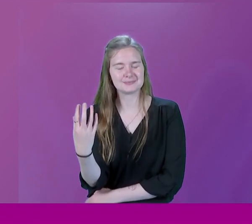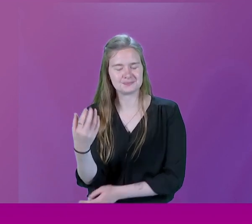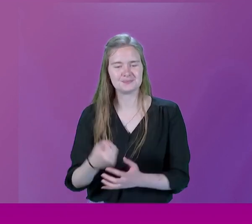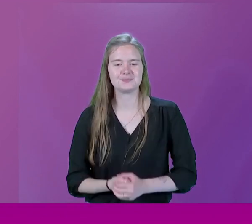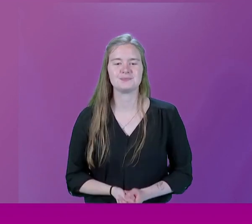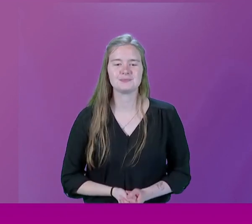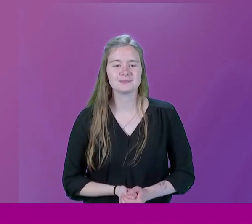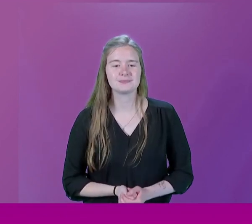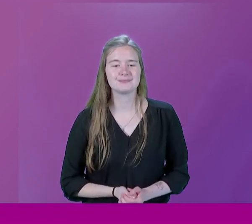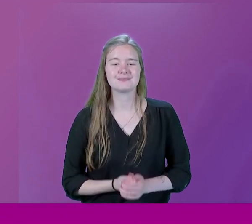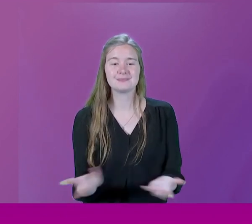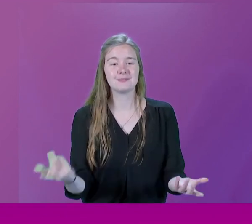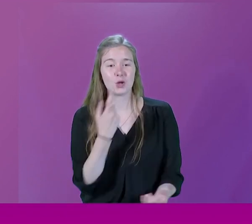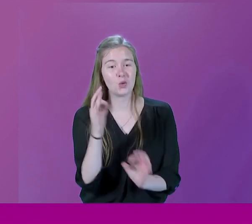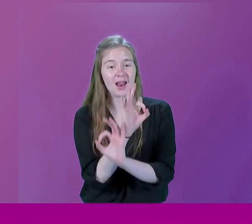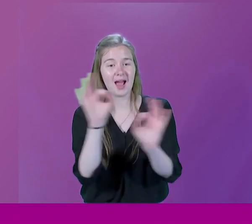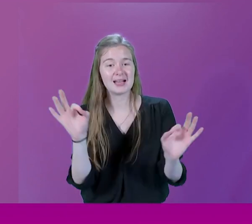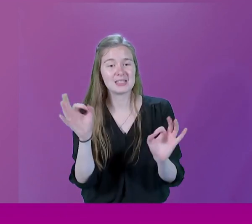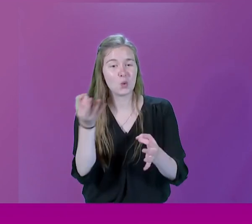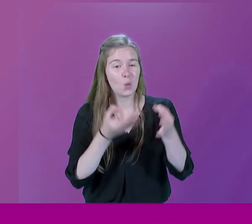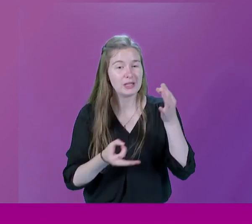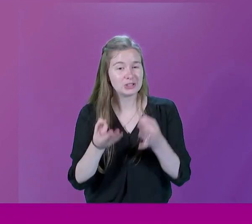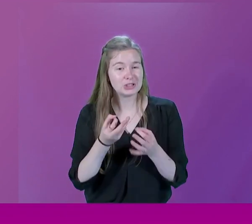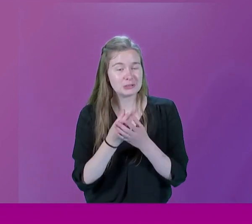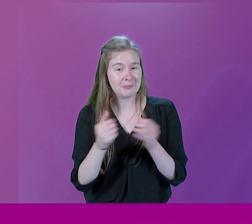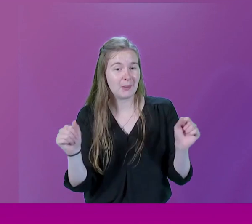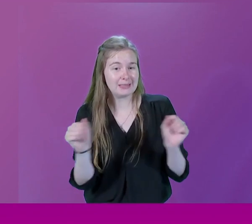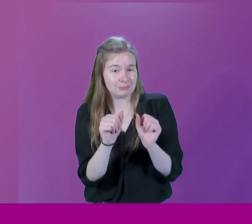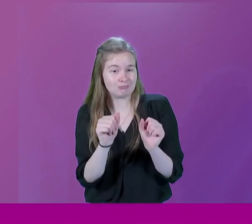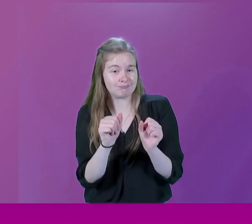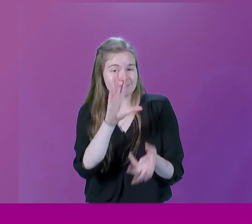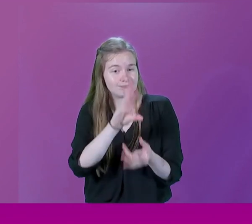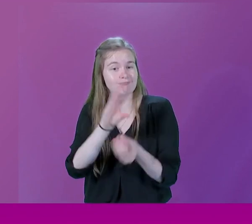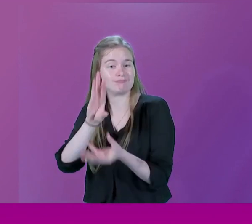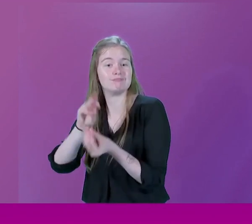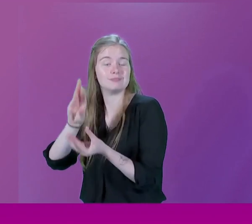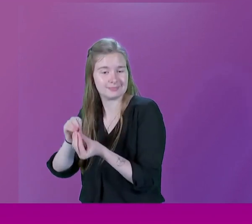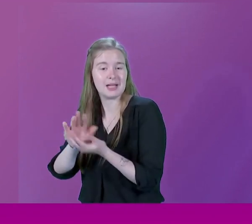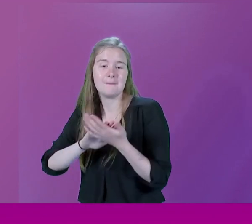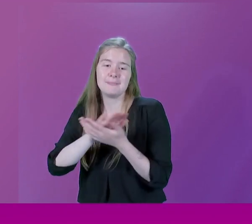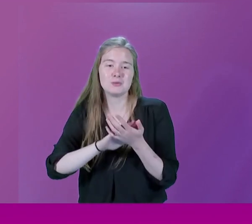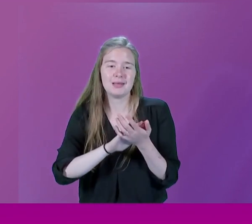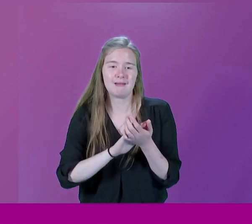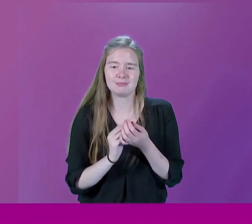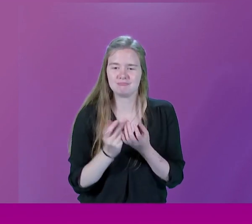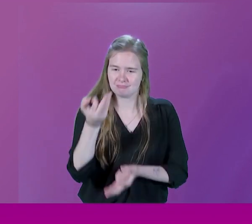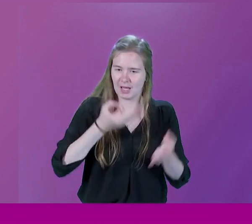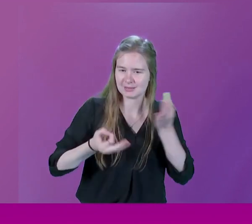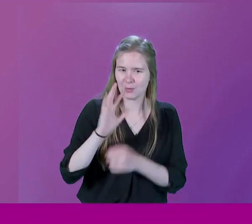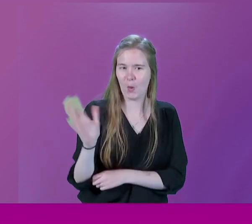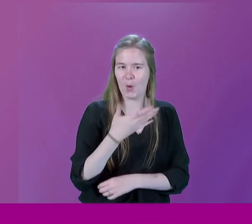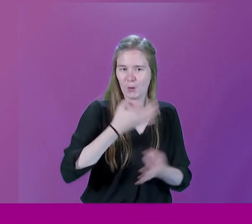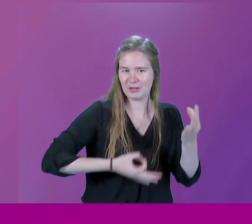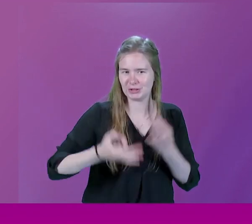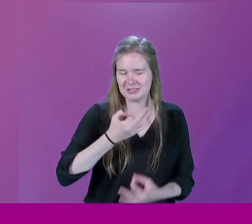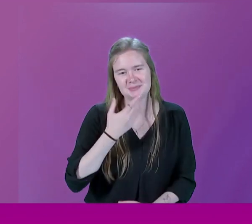it. If I could ask that questions be reasonably succinct, then hopefully we can get in everybody